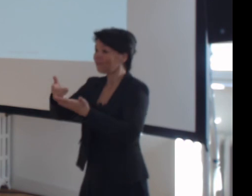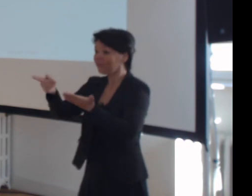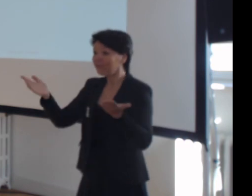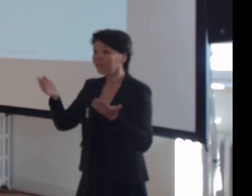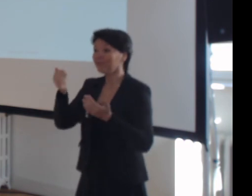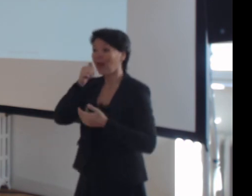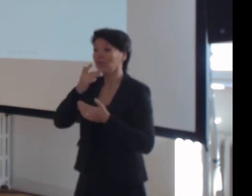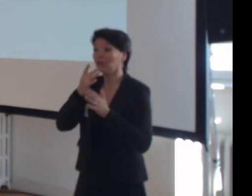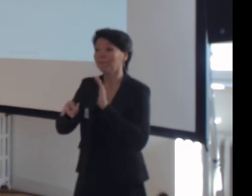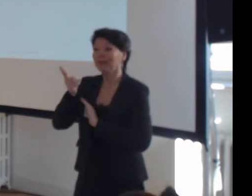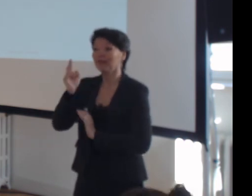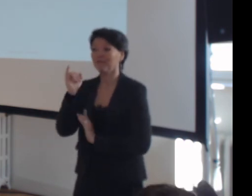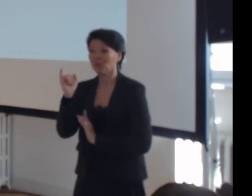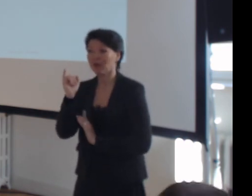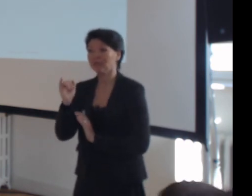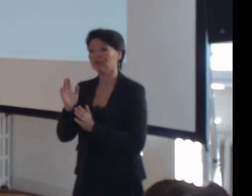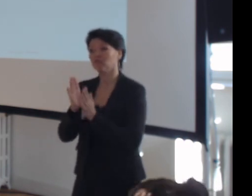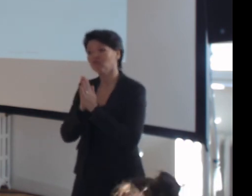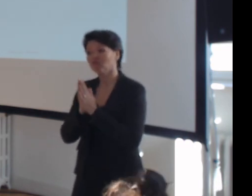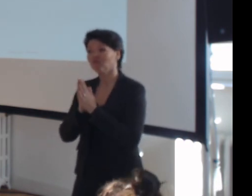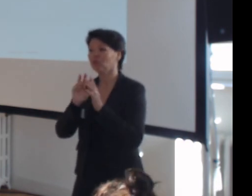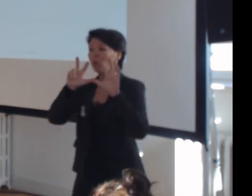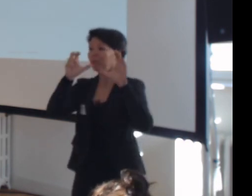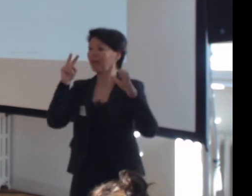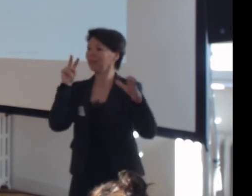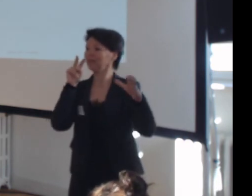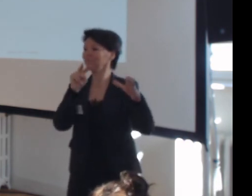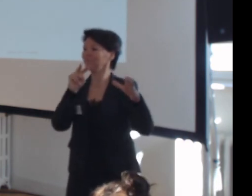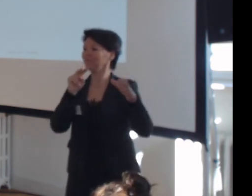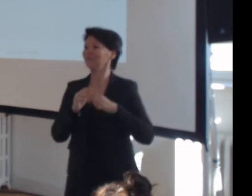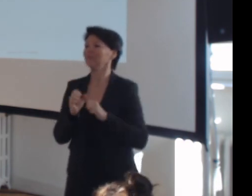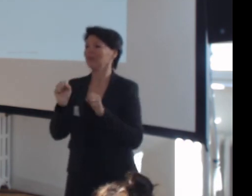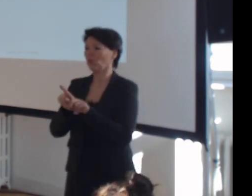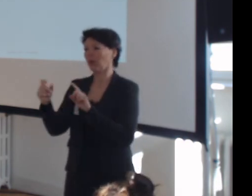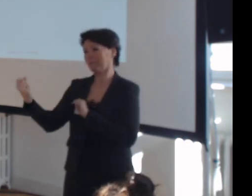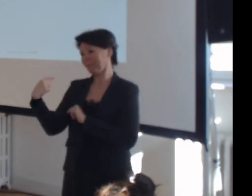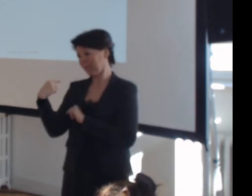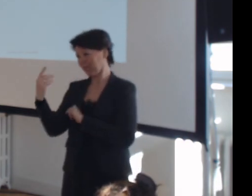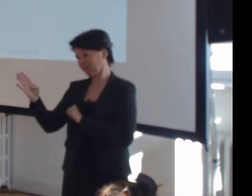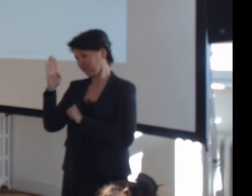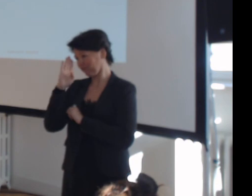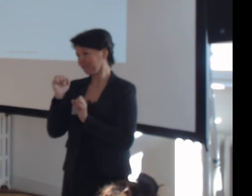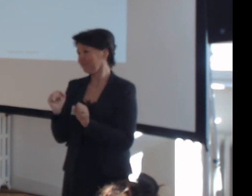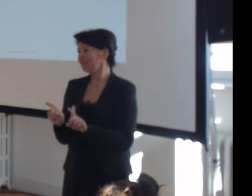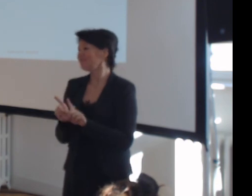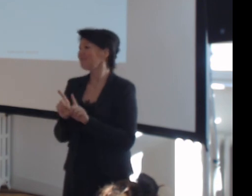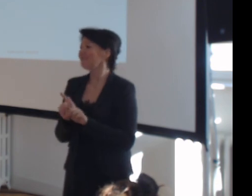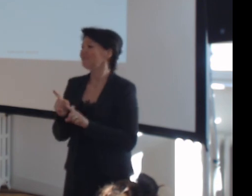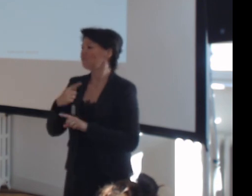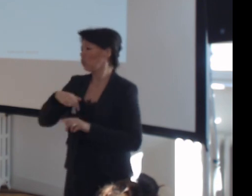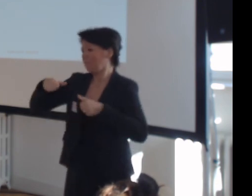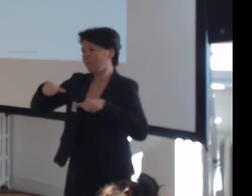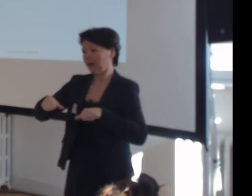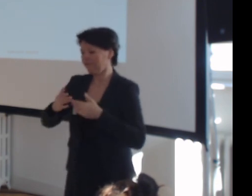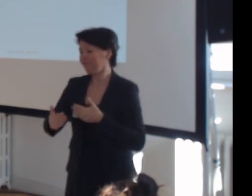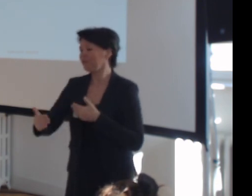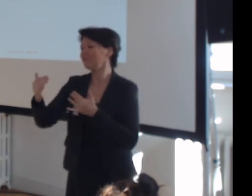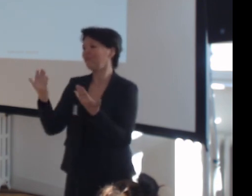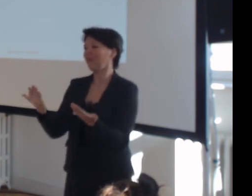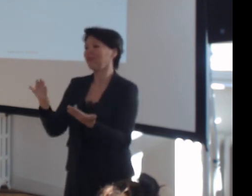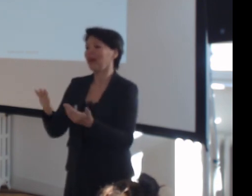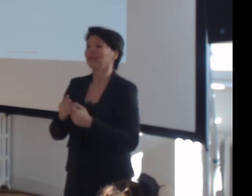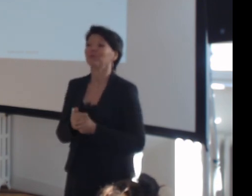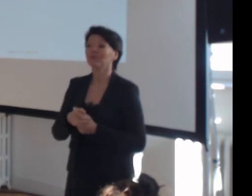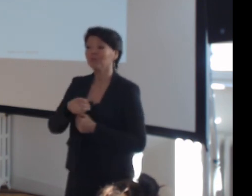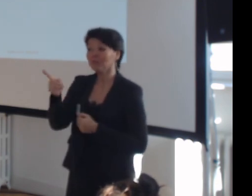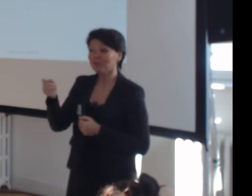you want more information, please look us up at our website. You can also email me directly. Also be here for the rest of the day. And